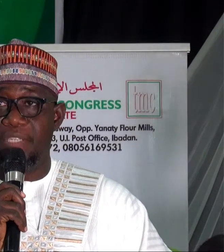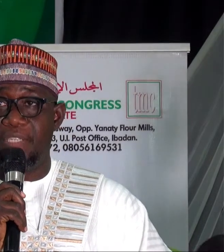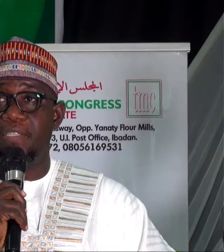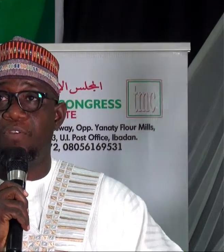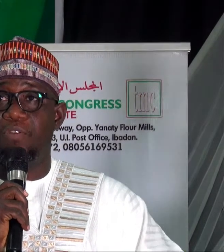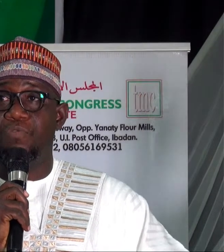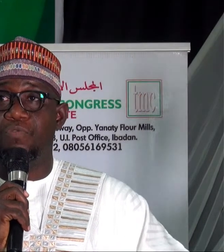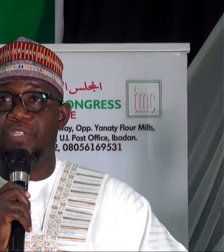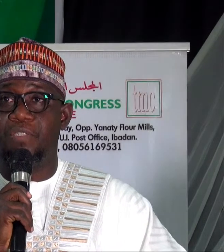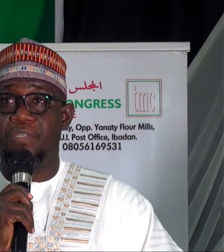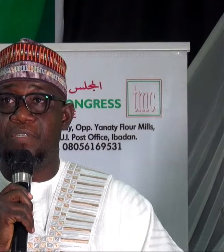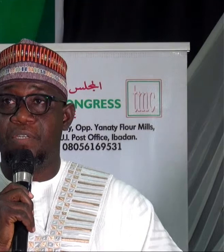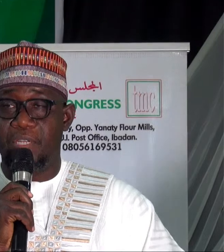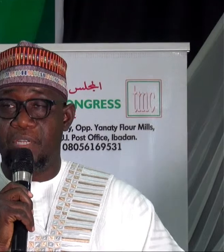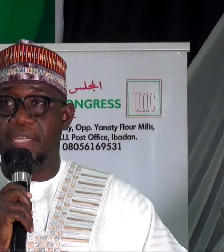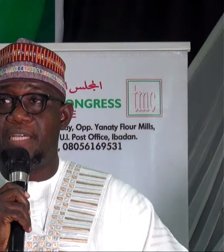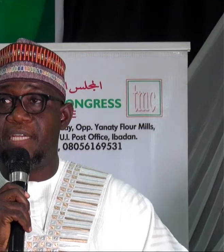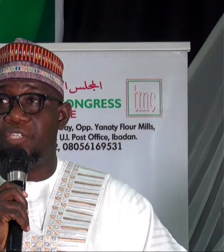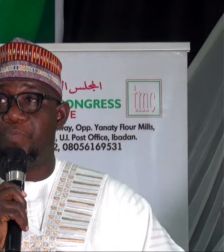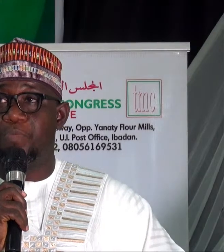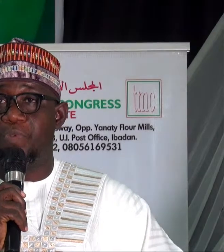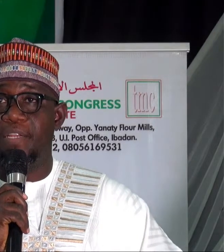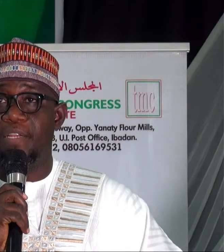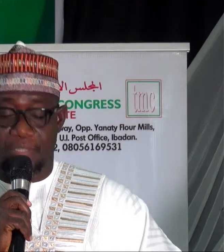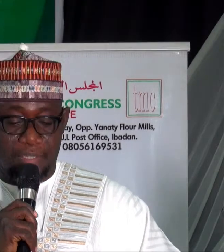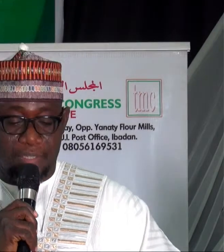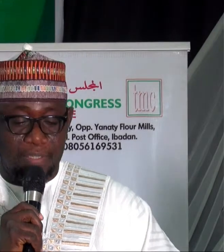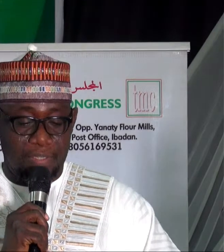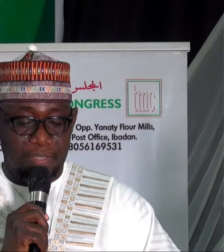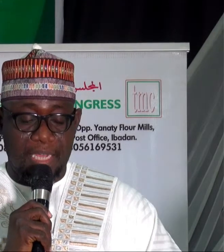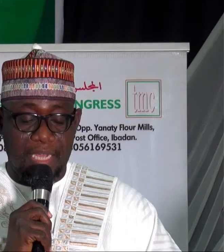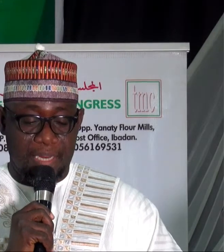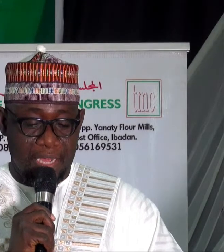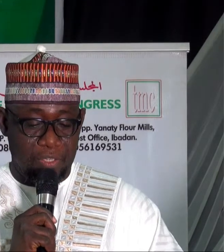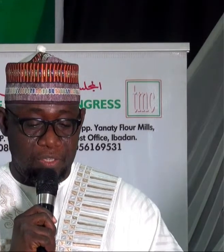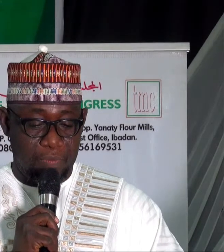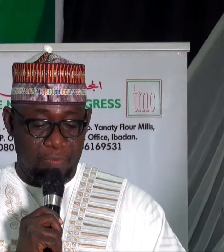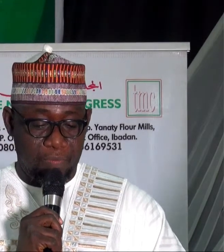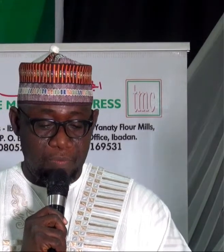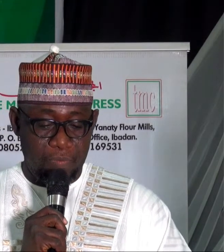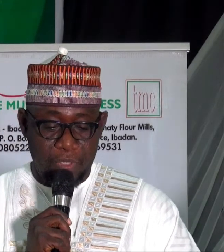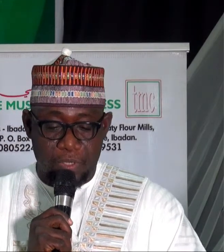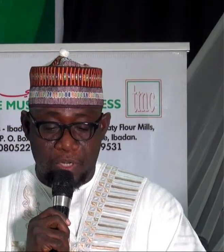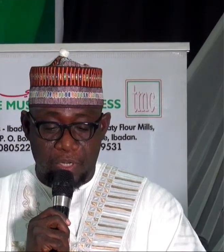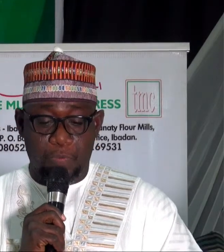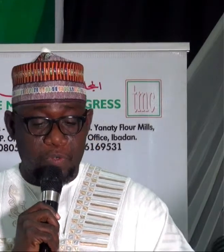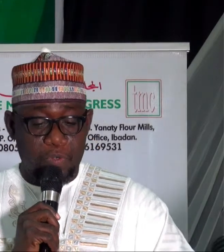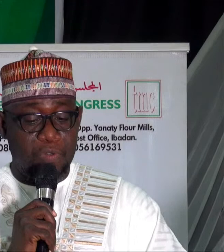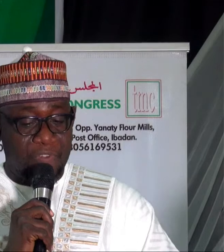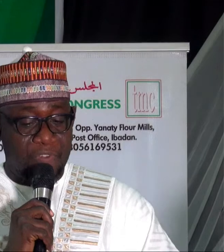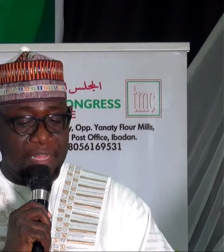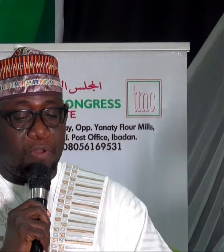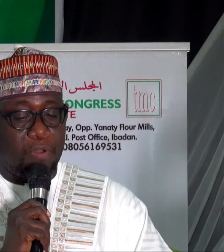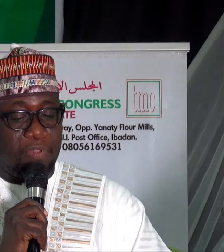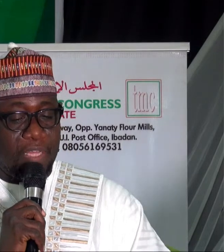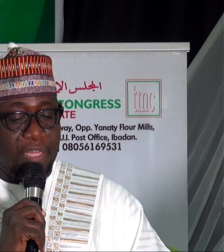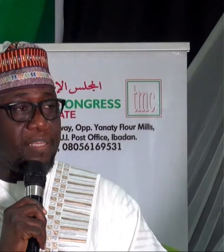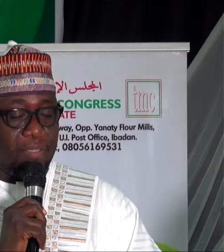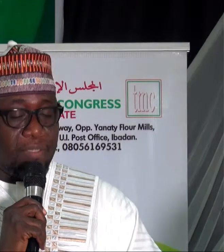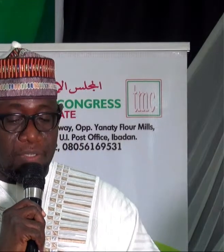strengthen the country, the leadership, and the citizens at large. The spiritual father of the